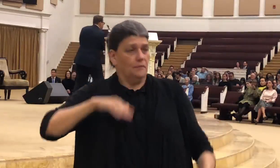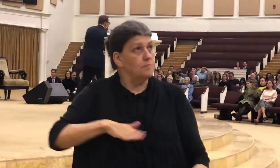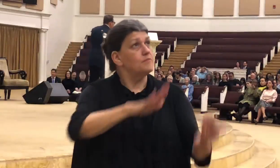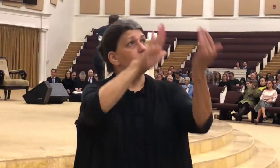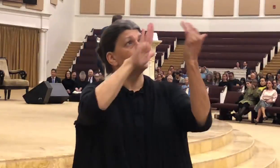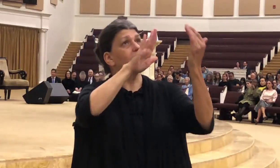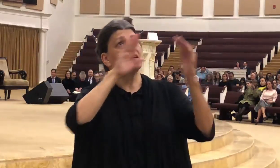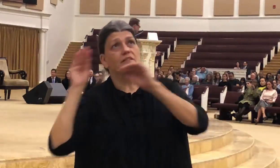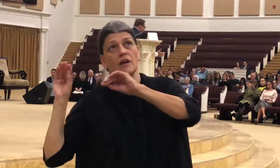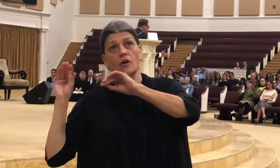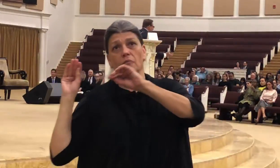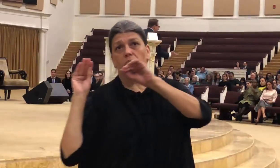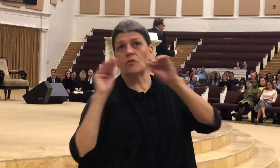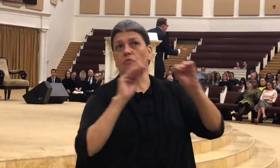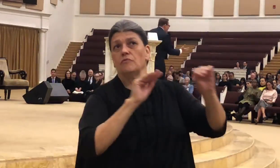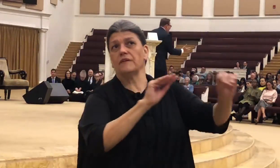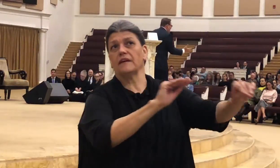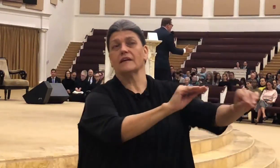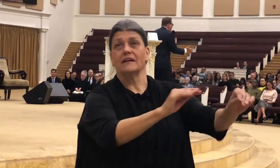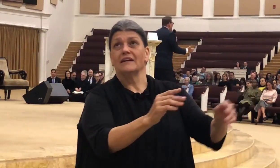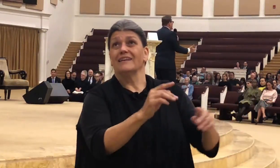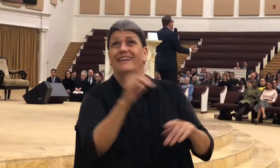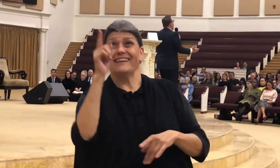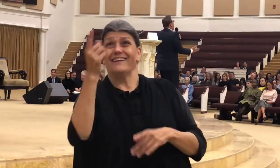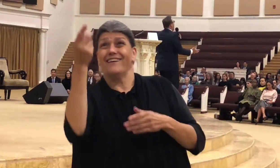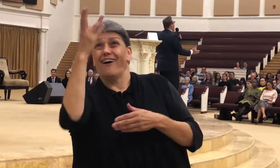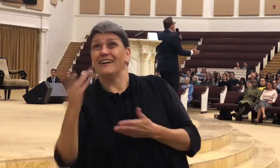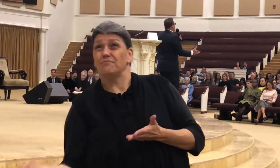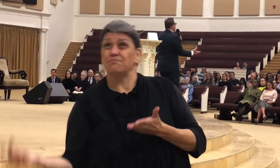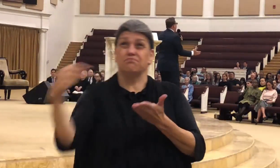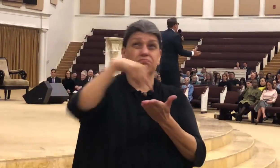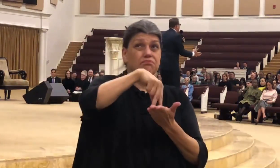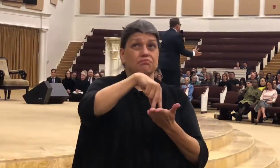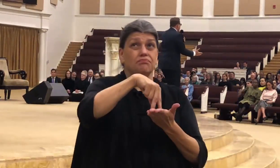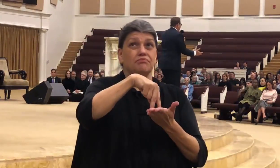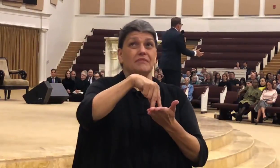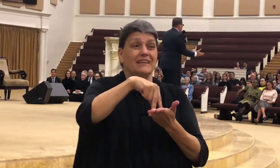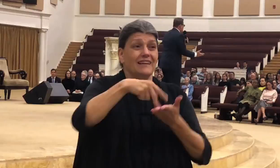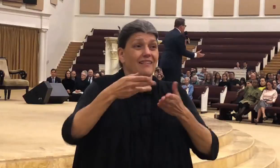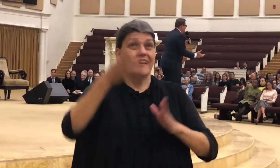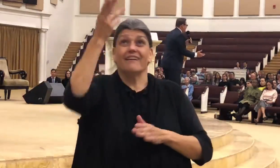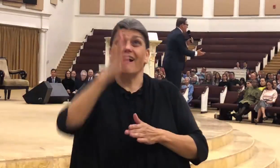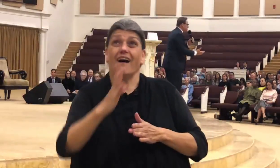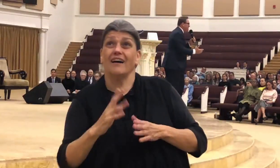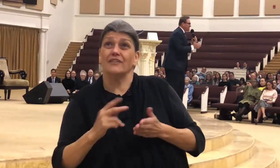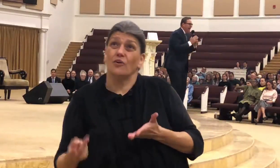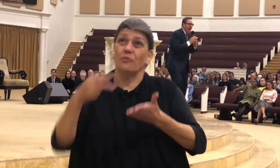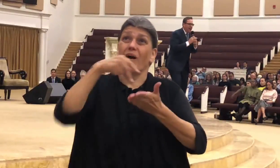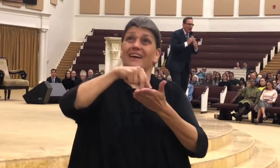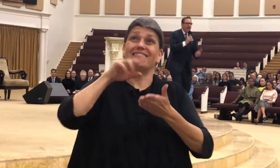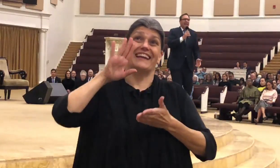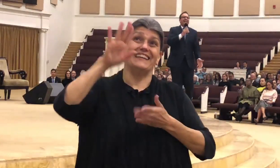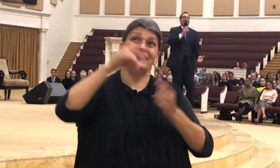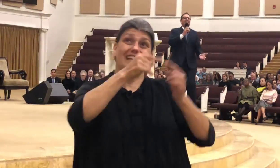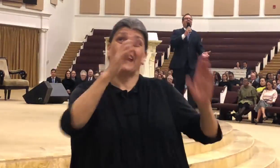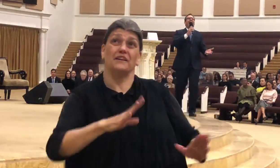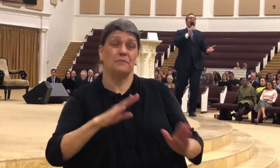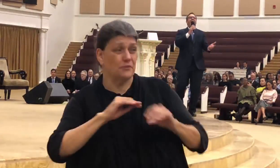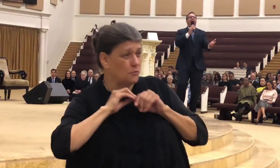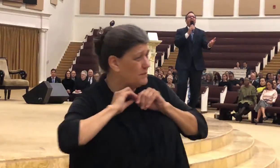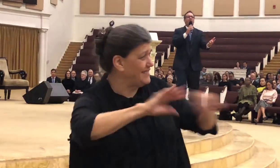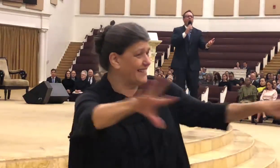moving, when it starts getting up, let God arise and his enemies be scattered.